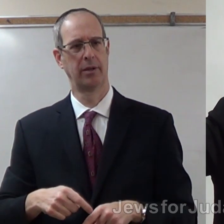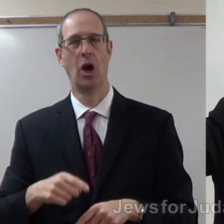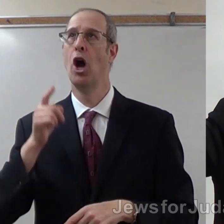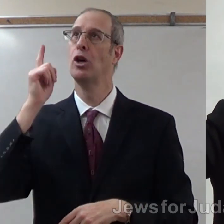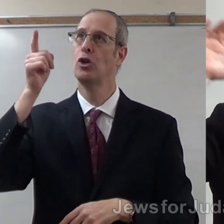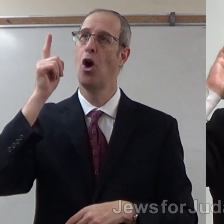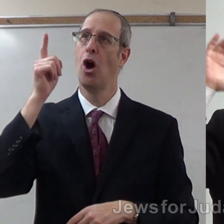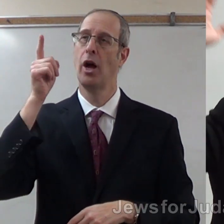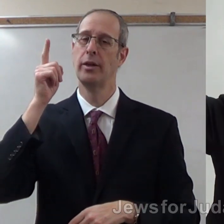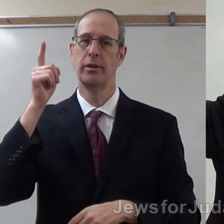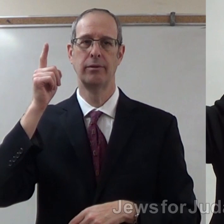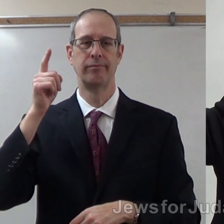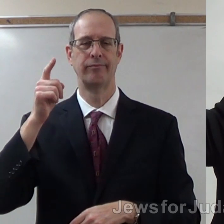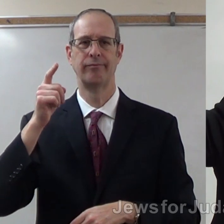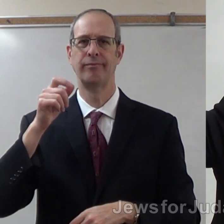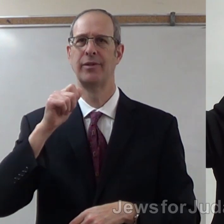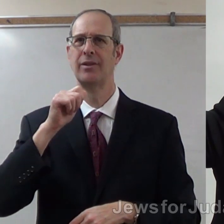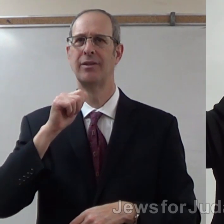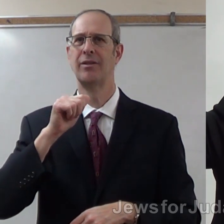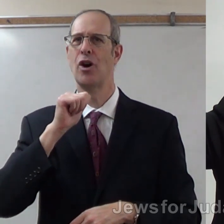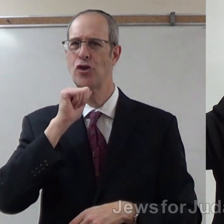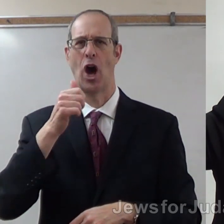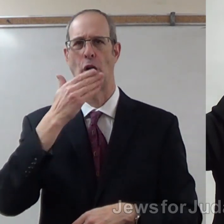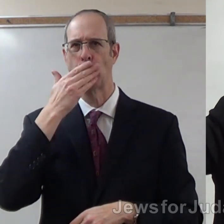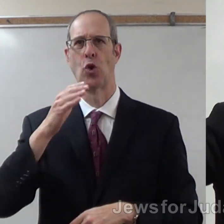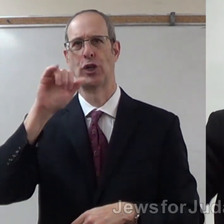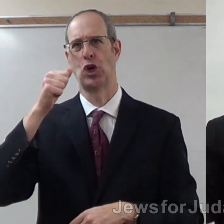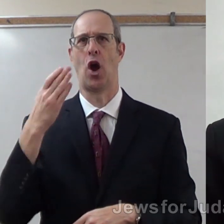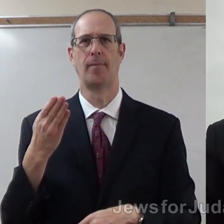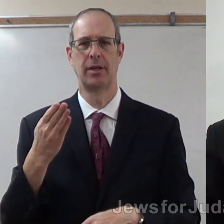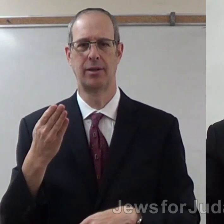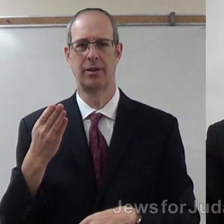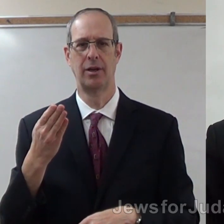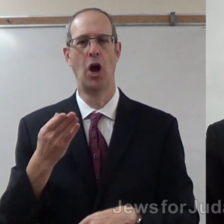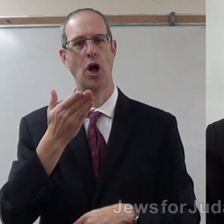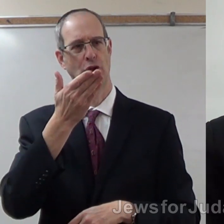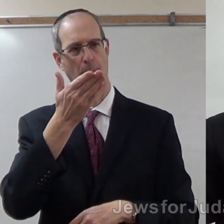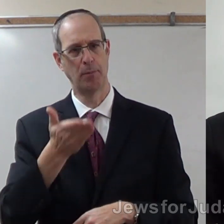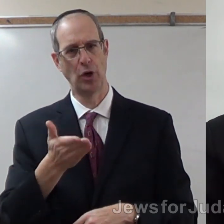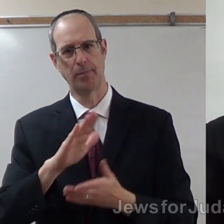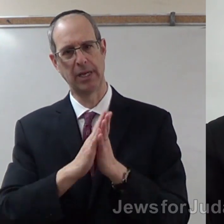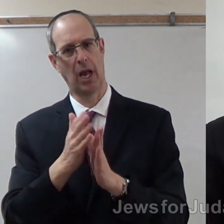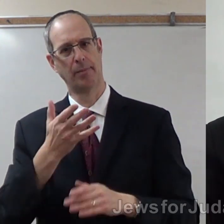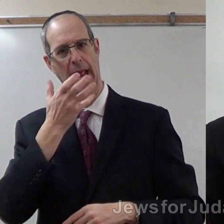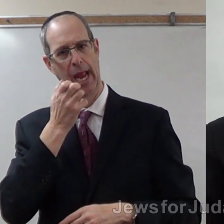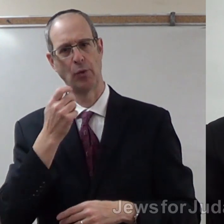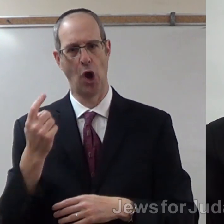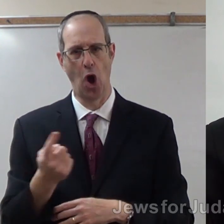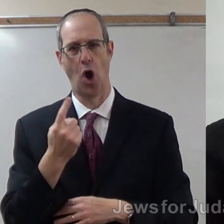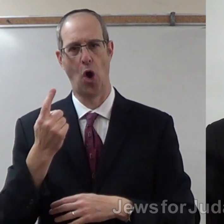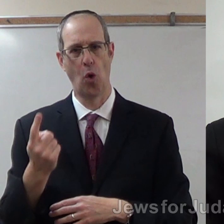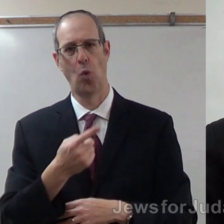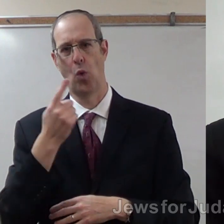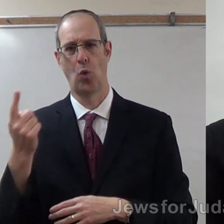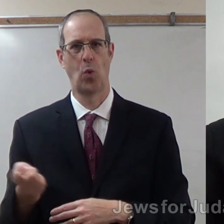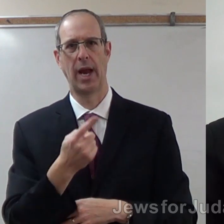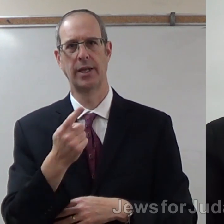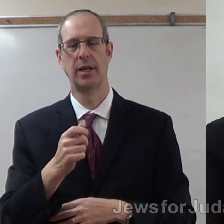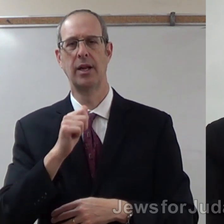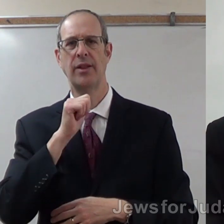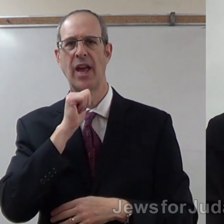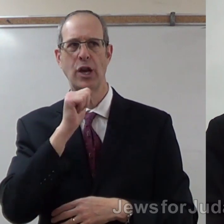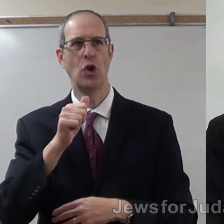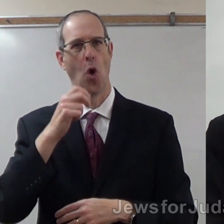God, he doesn't do a good job. The person who gets angry all the time, they